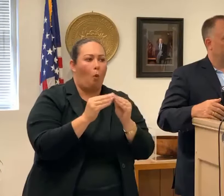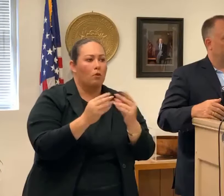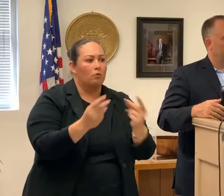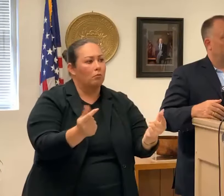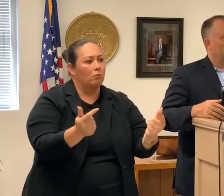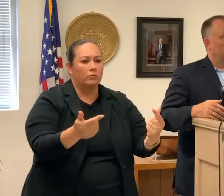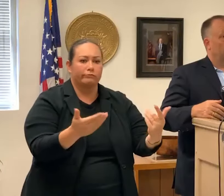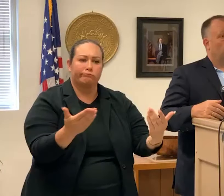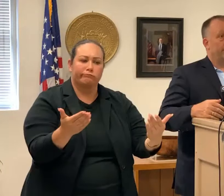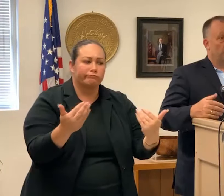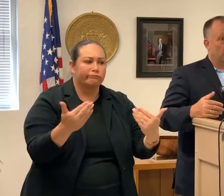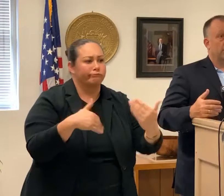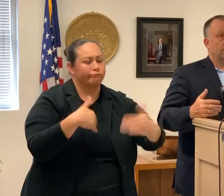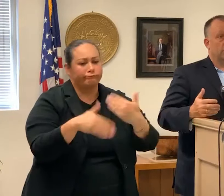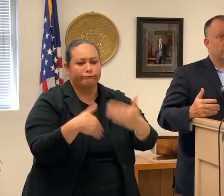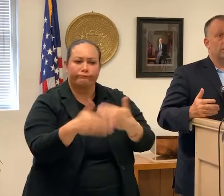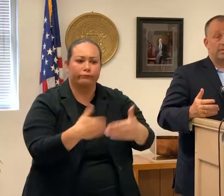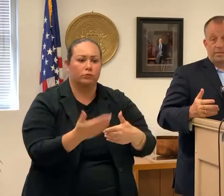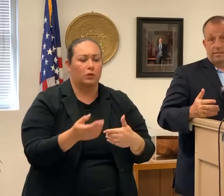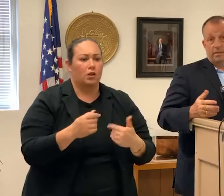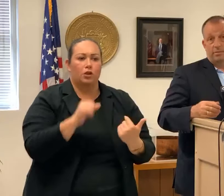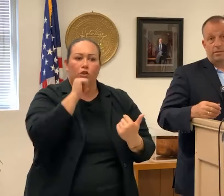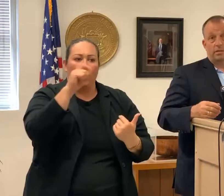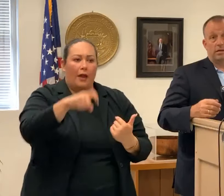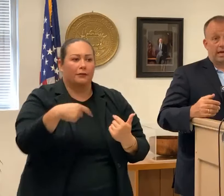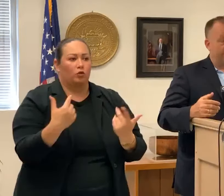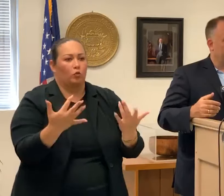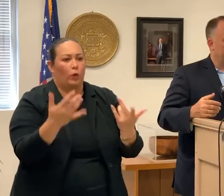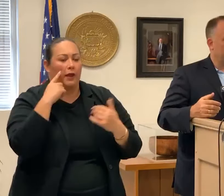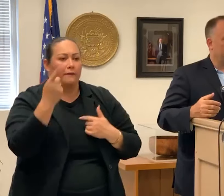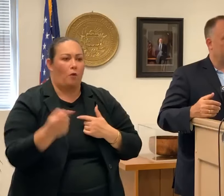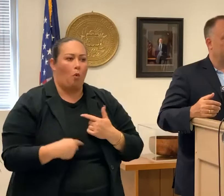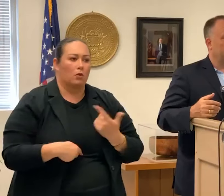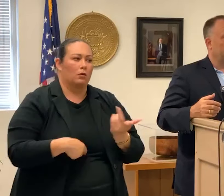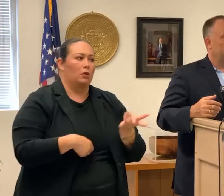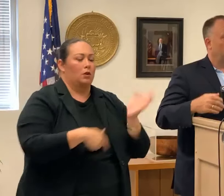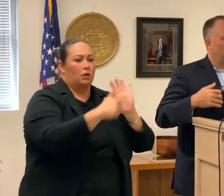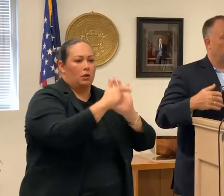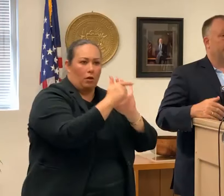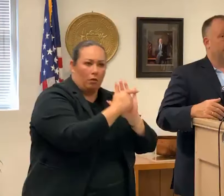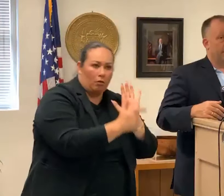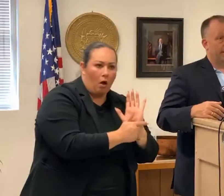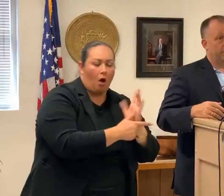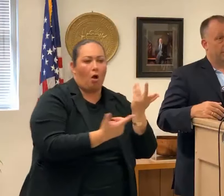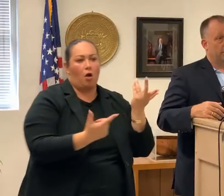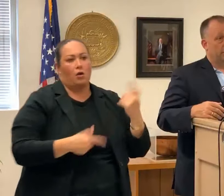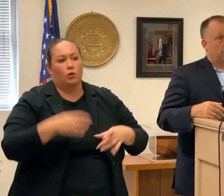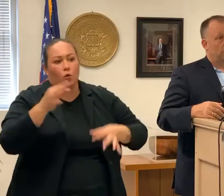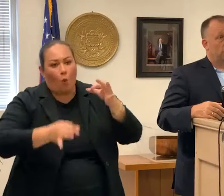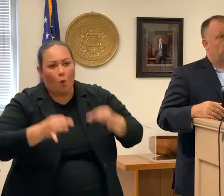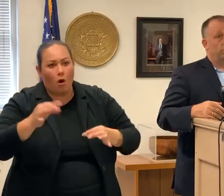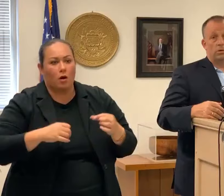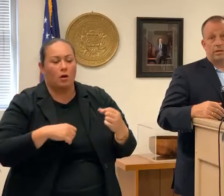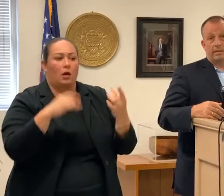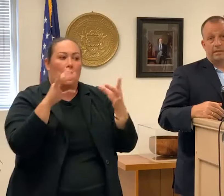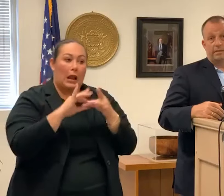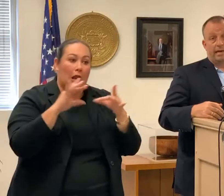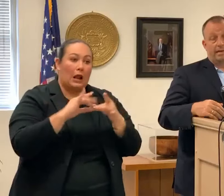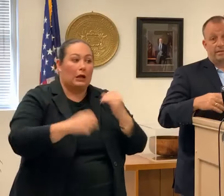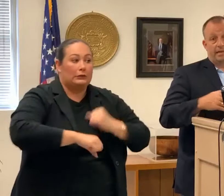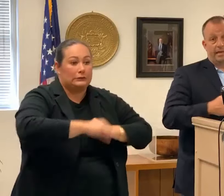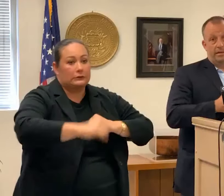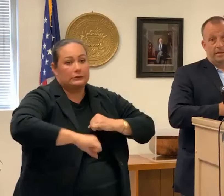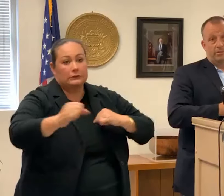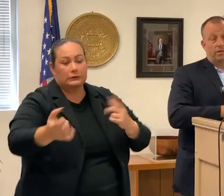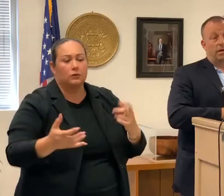of litigation. We know that there are going to need to be settlements. There have been tragedies, and we want to be compassionate. So we will look at